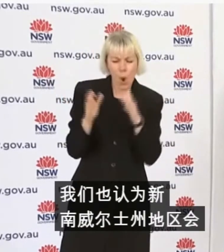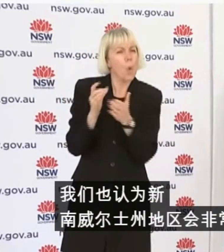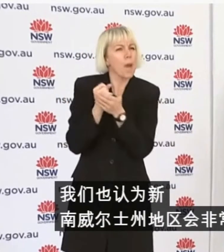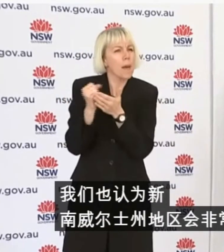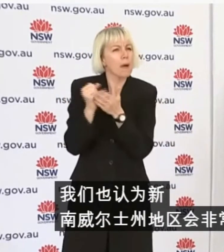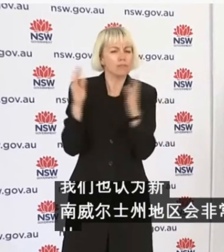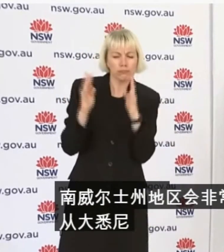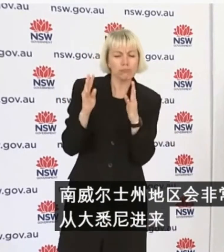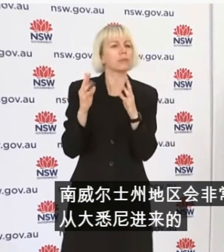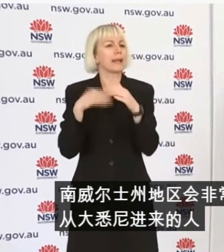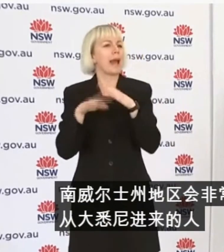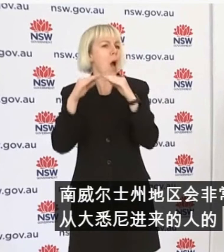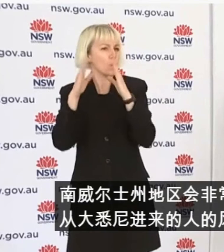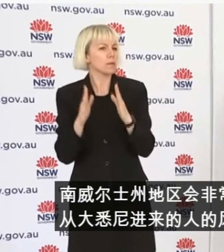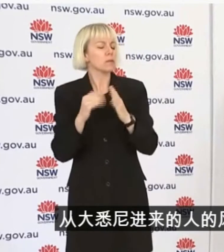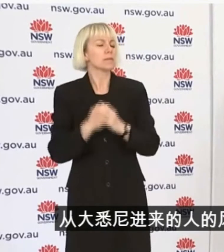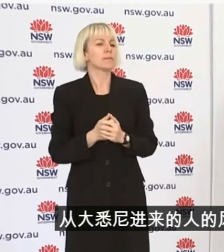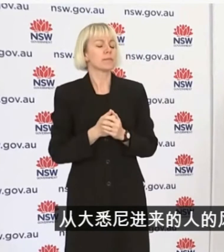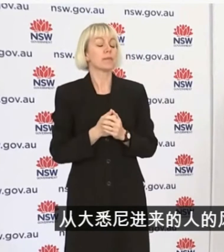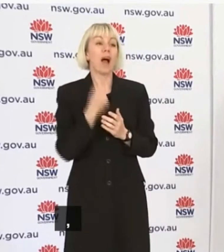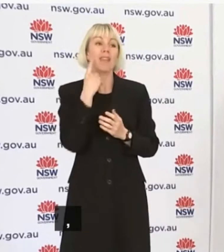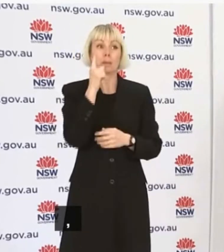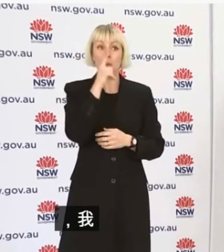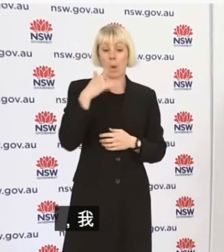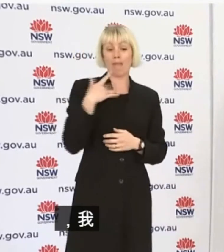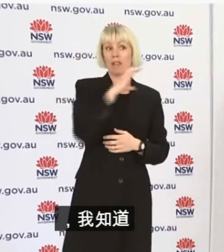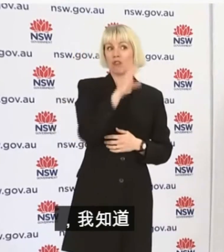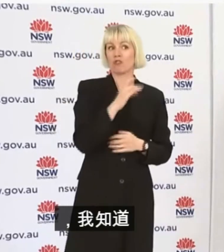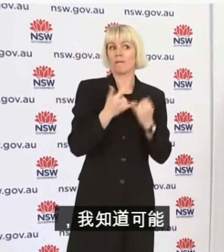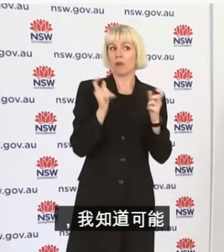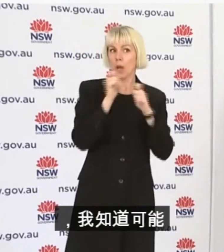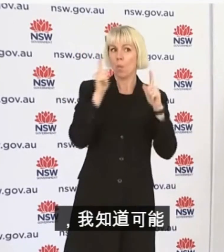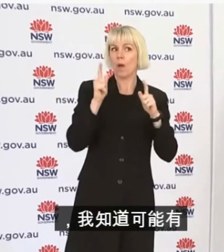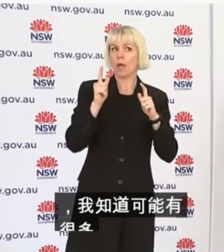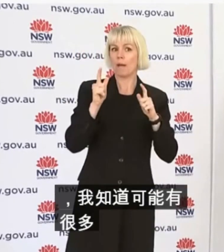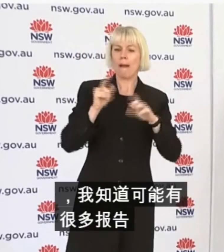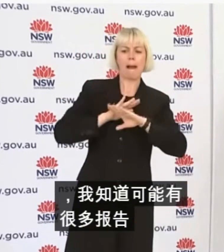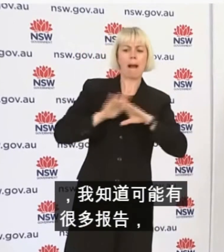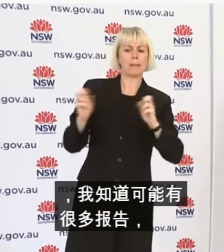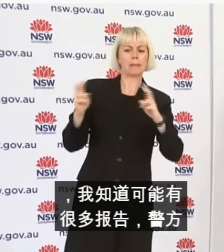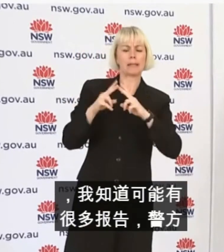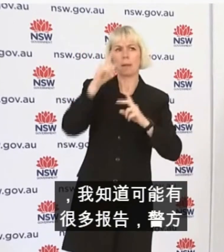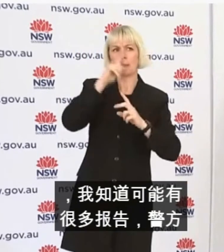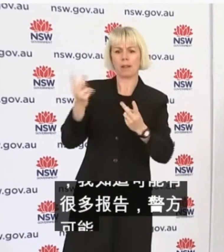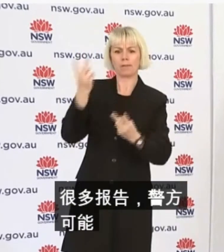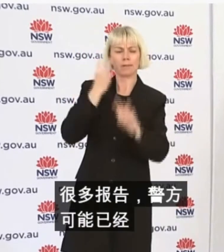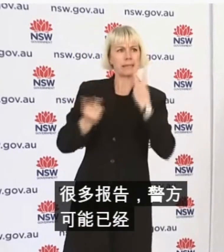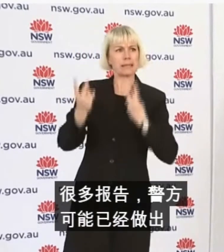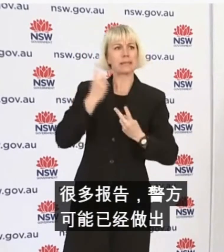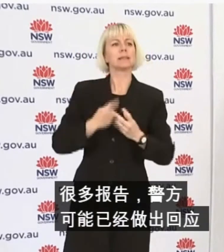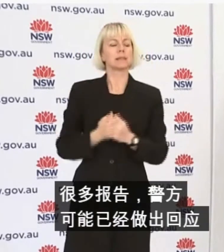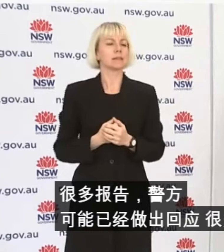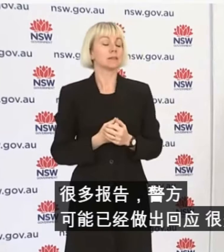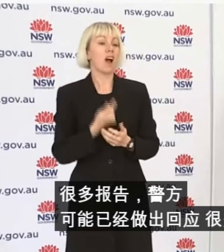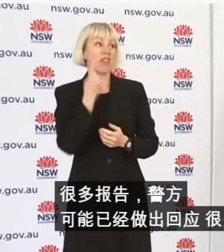very attuned to the risk of people that have come in from Greater Sydney. And I know that there's probably been lots of reports, and police have probably